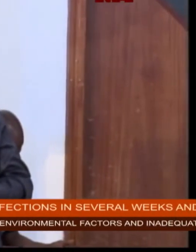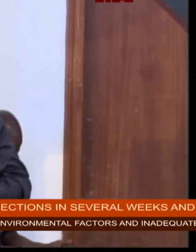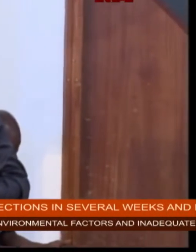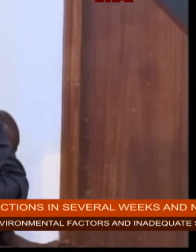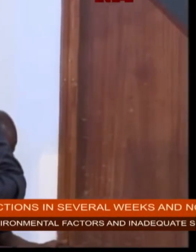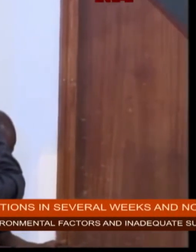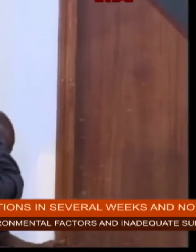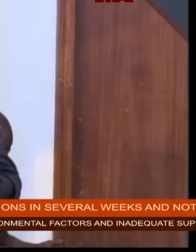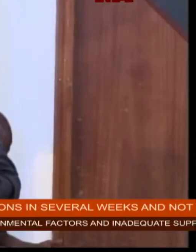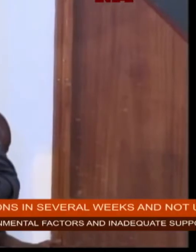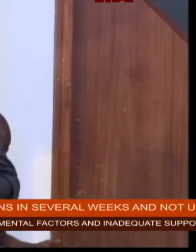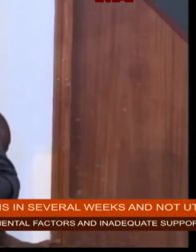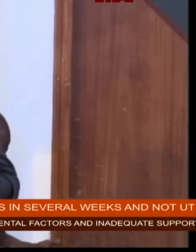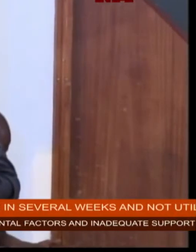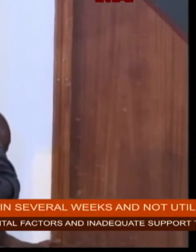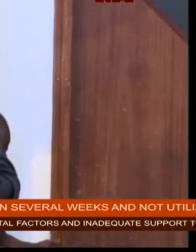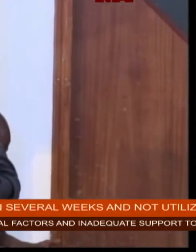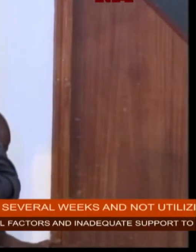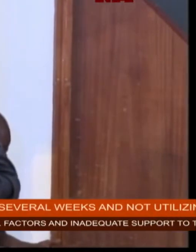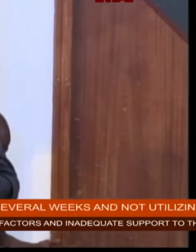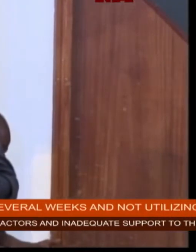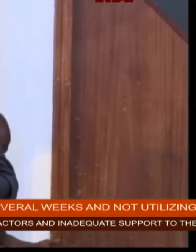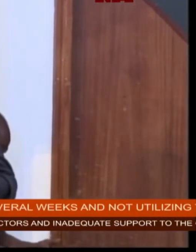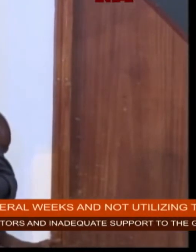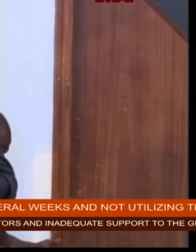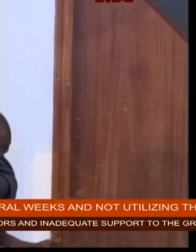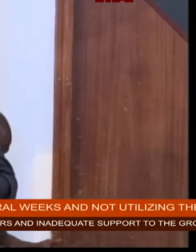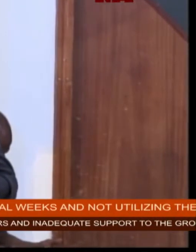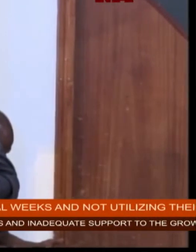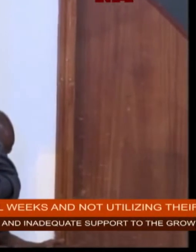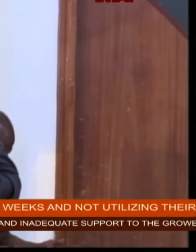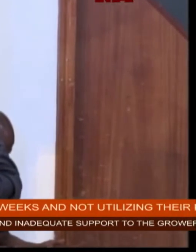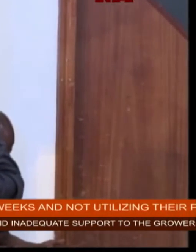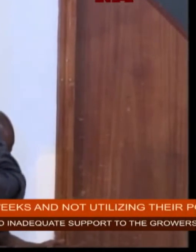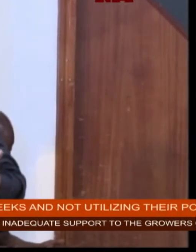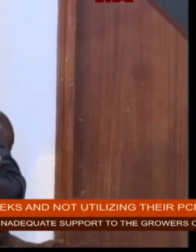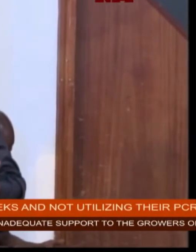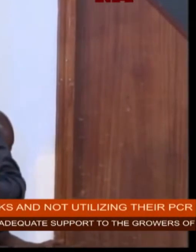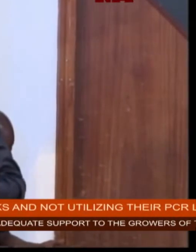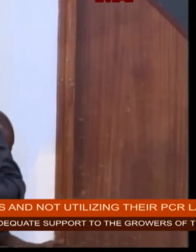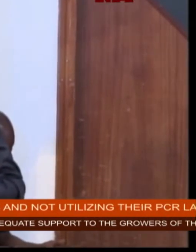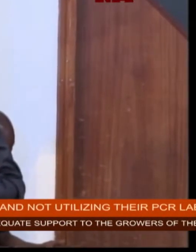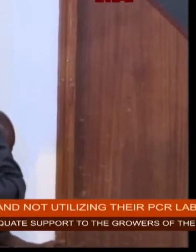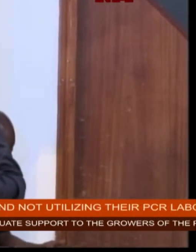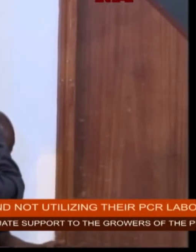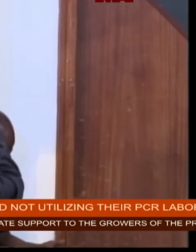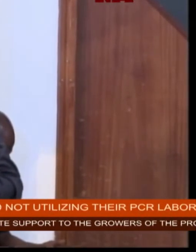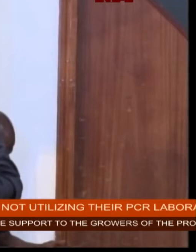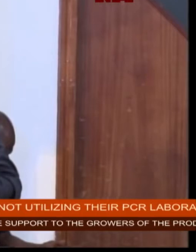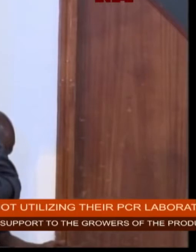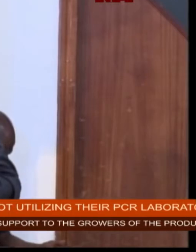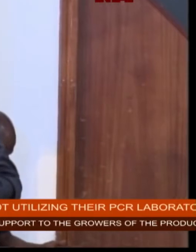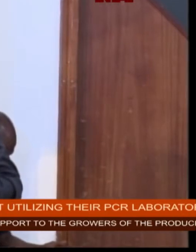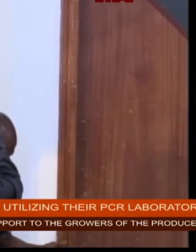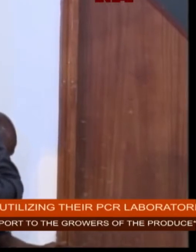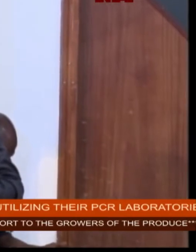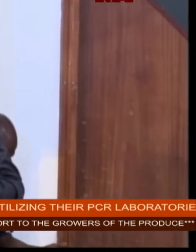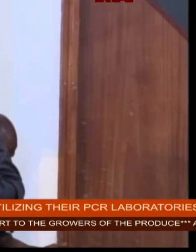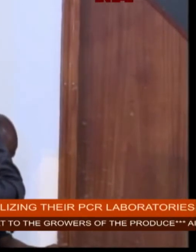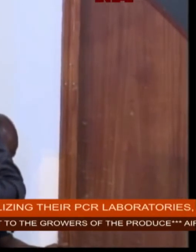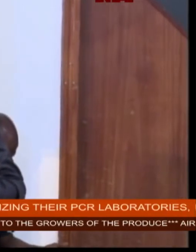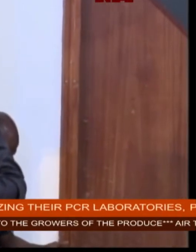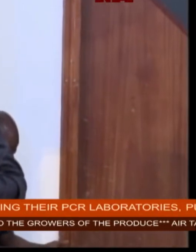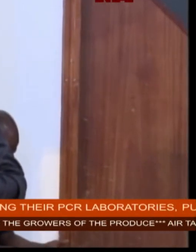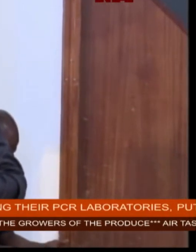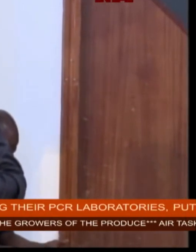Directors of the teaching hospitals around us to be here, and they have elected one of them to